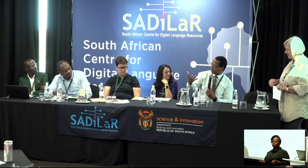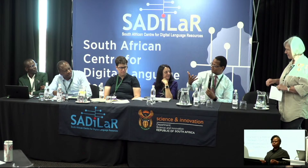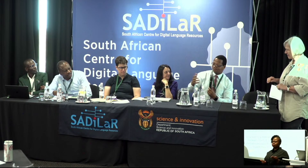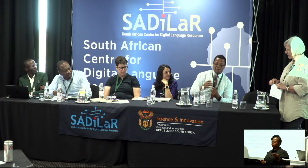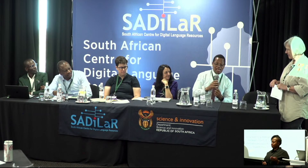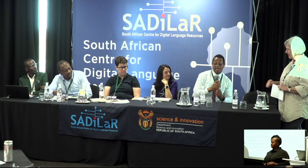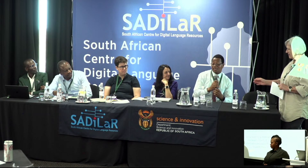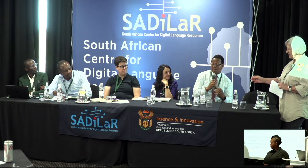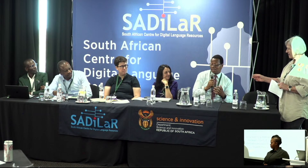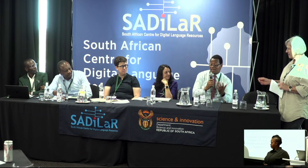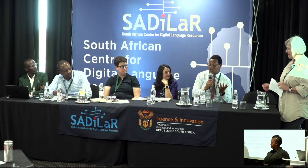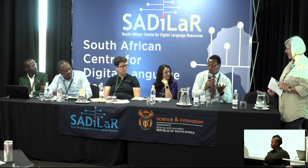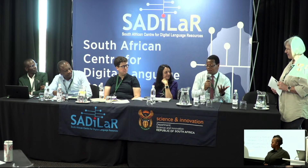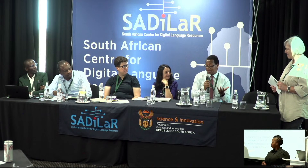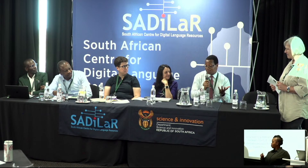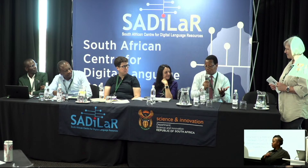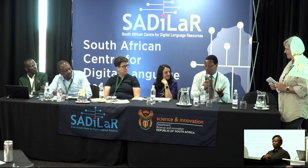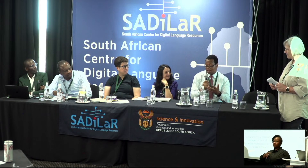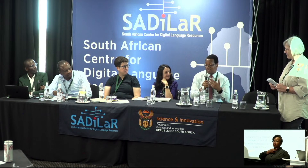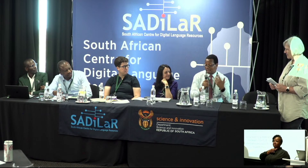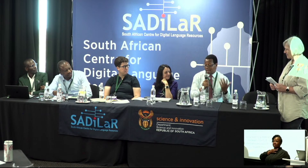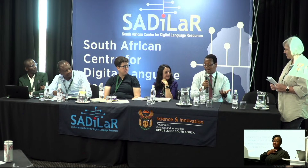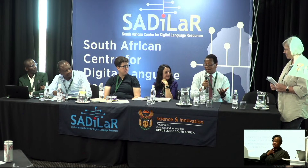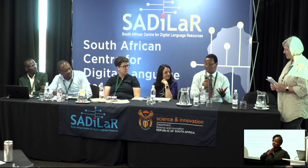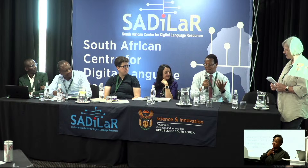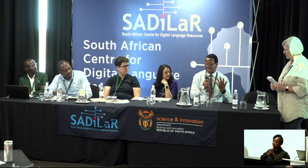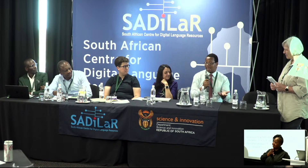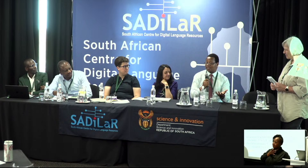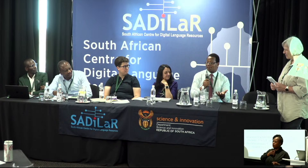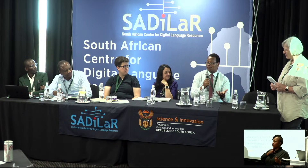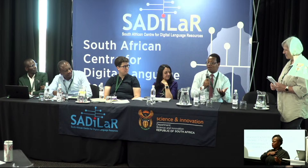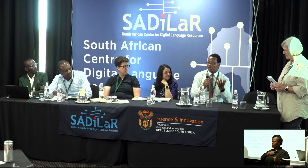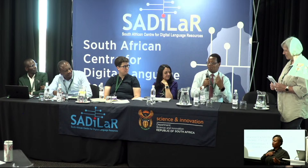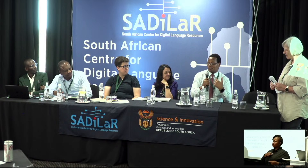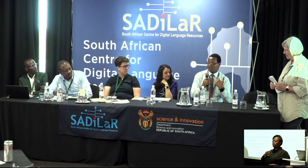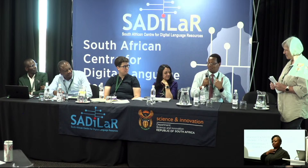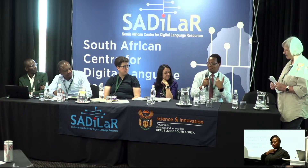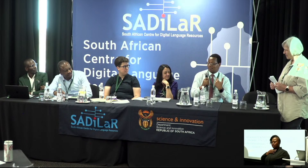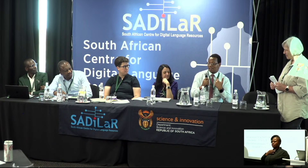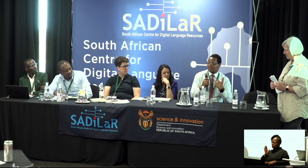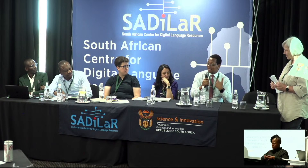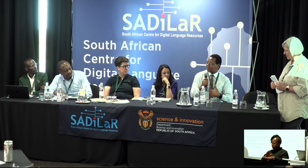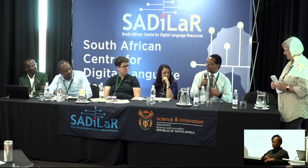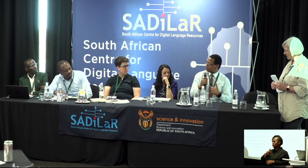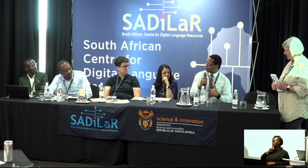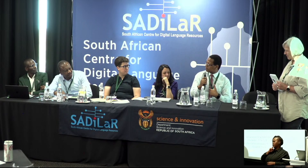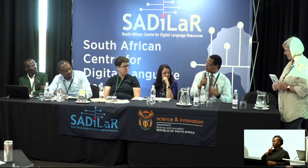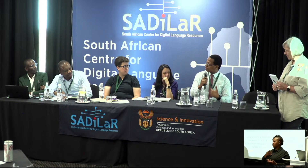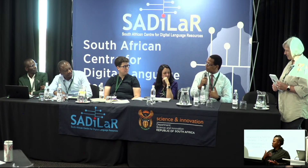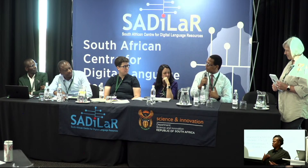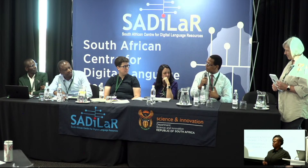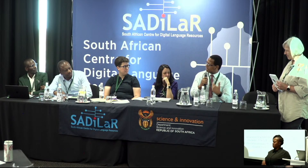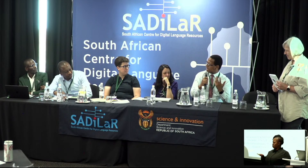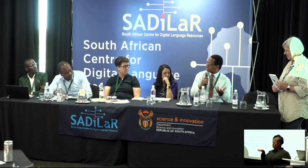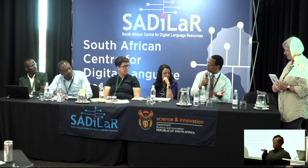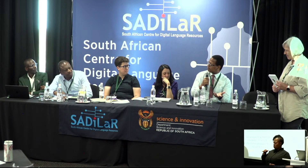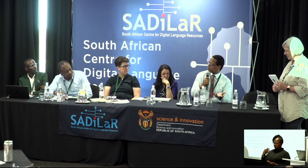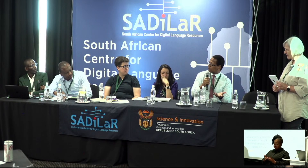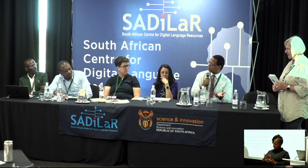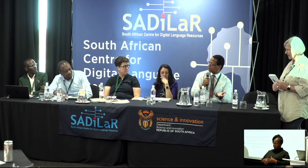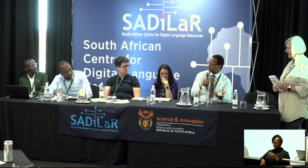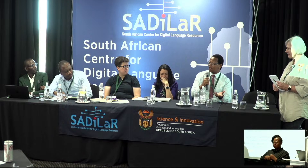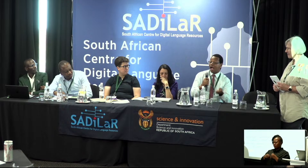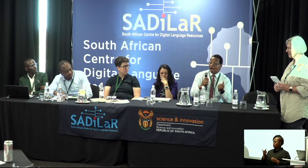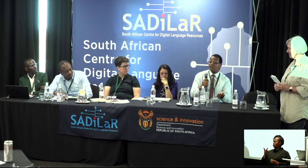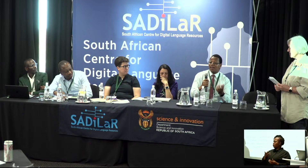there. And English dominates because English is active. But there's nothing that stops isiZulu from being active